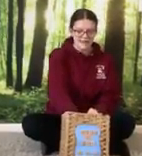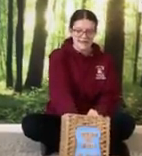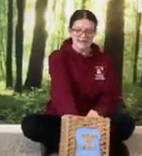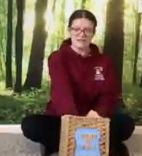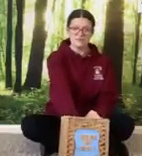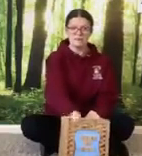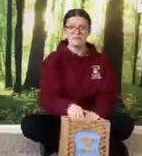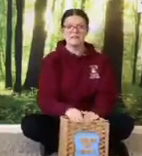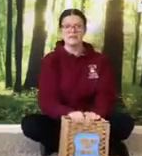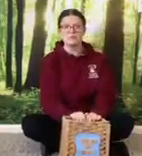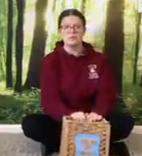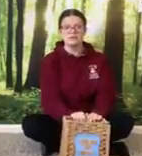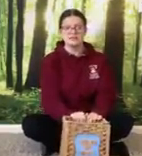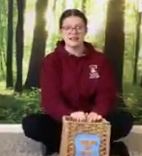He swims in the water.